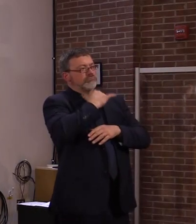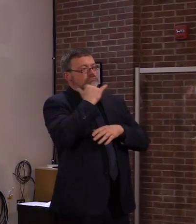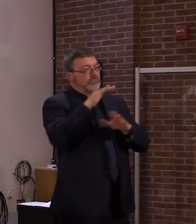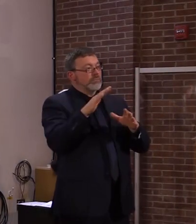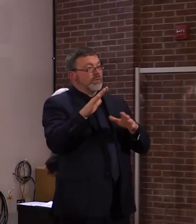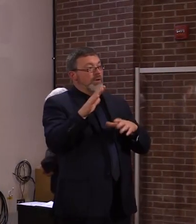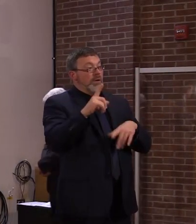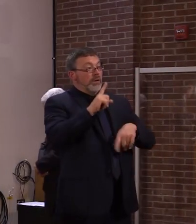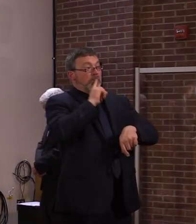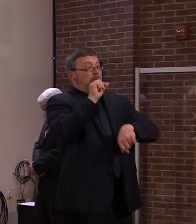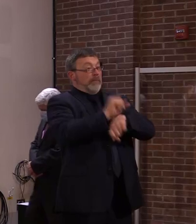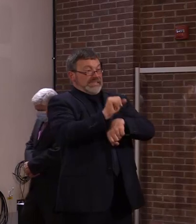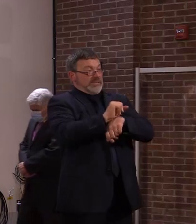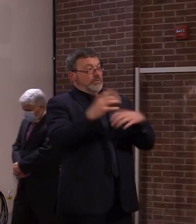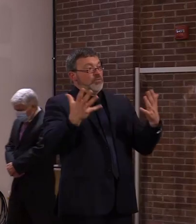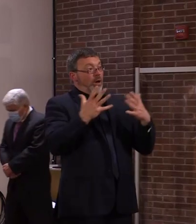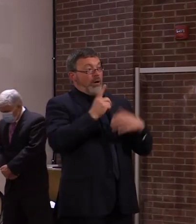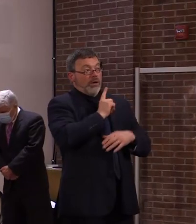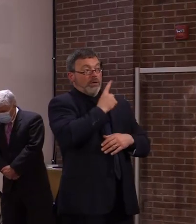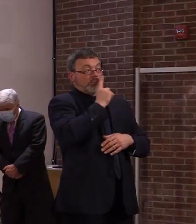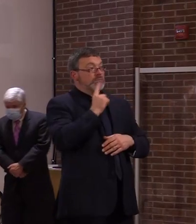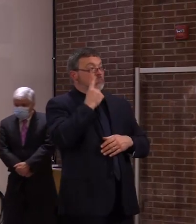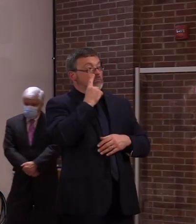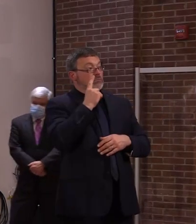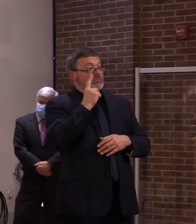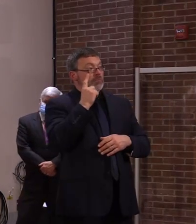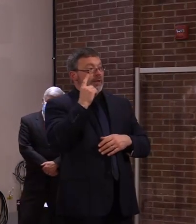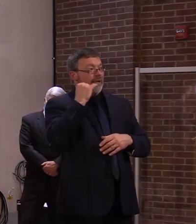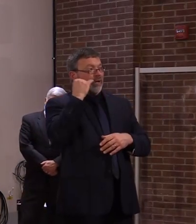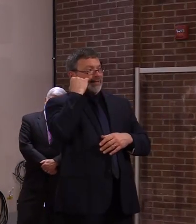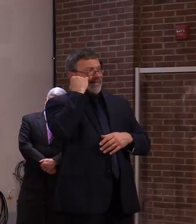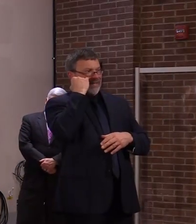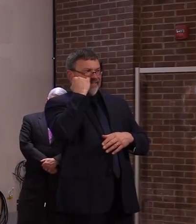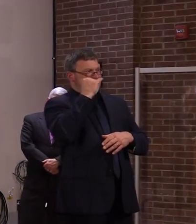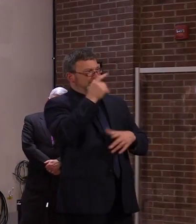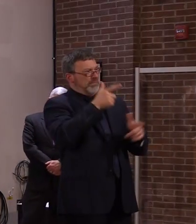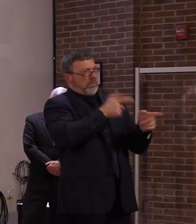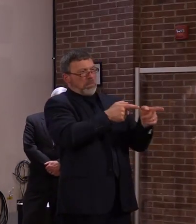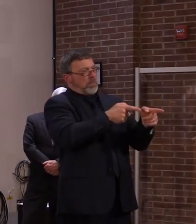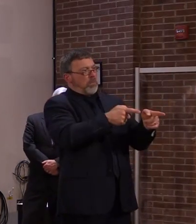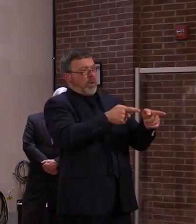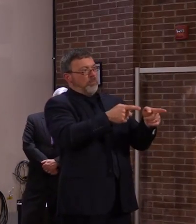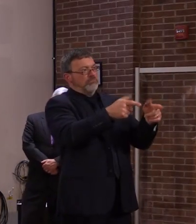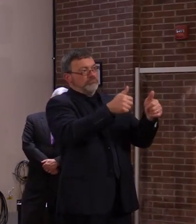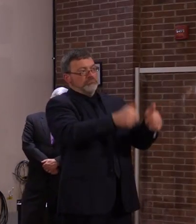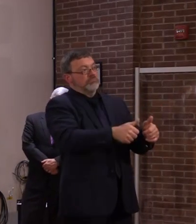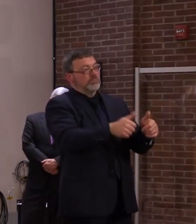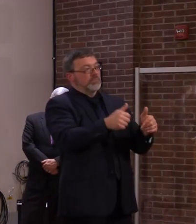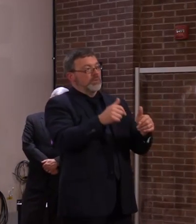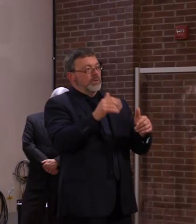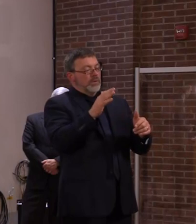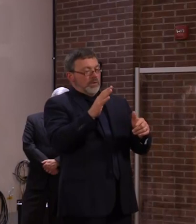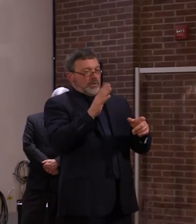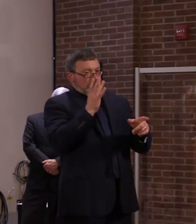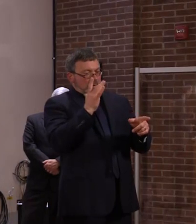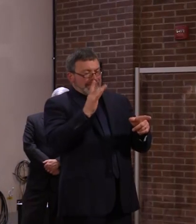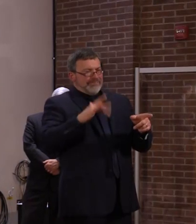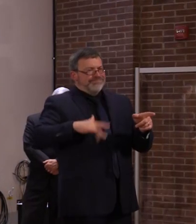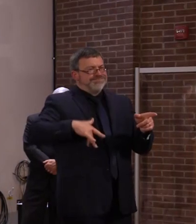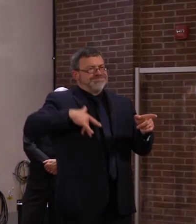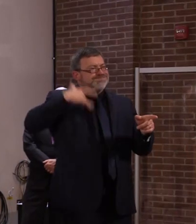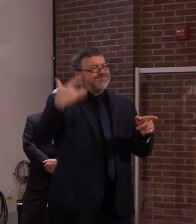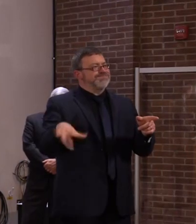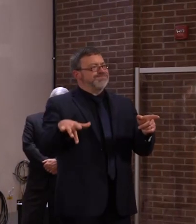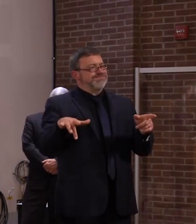when PCR testing has been criticized, it's because the belief is that it was too sensitive. So it was picking